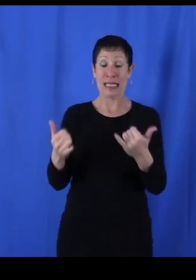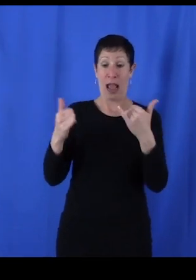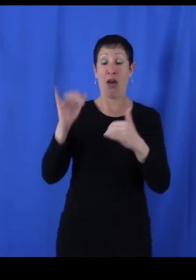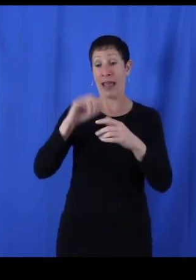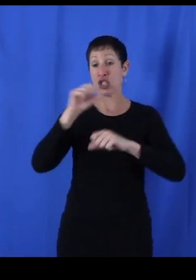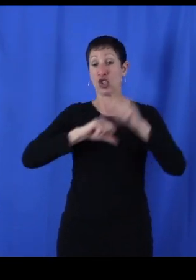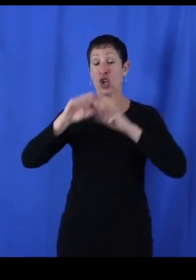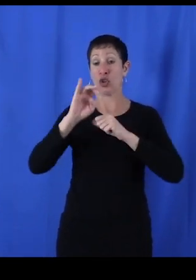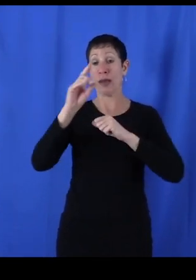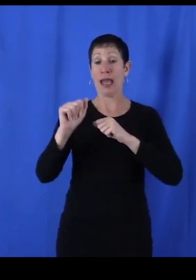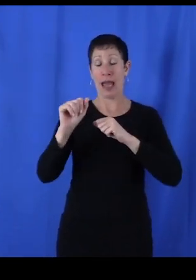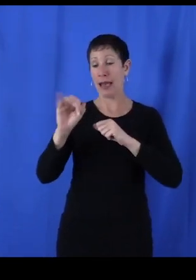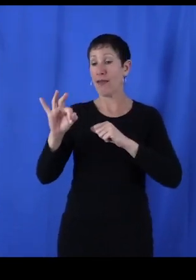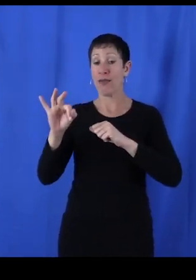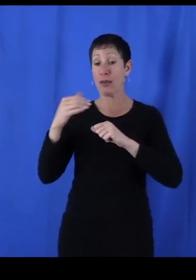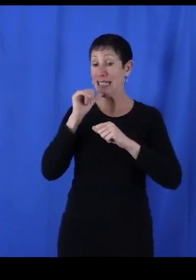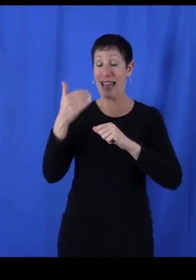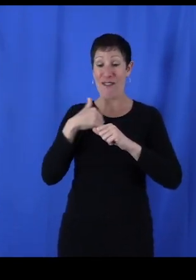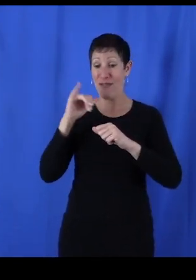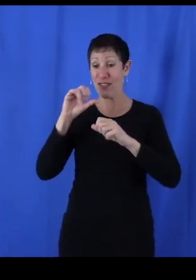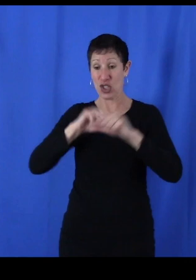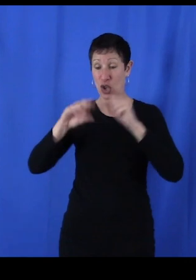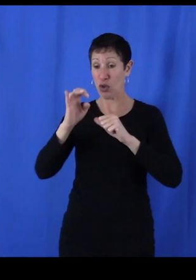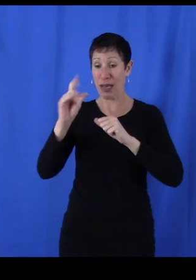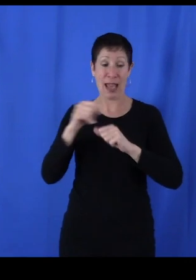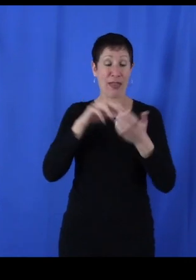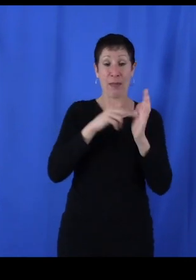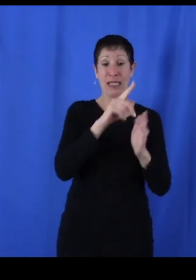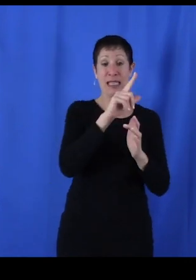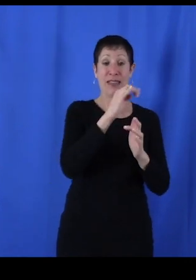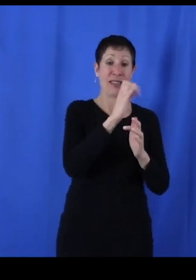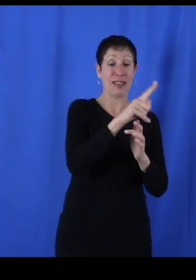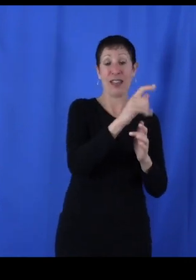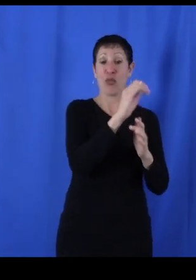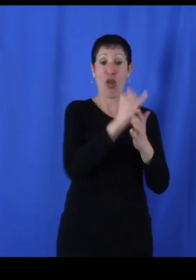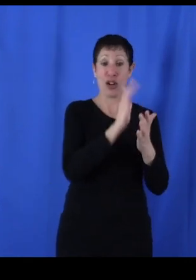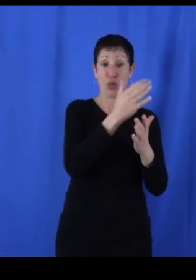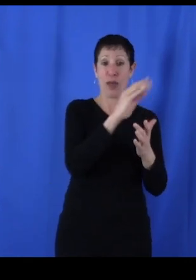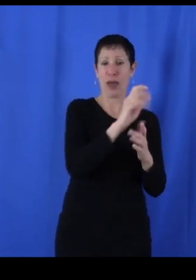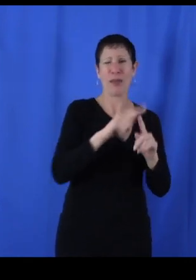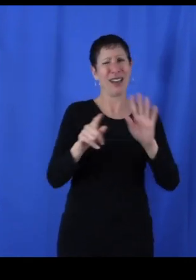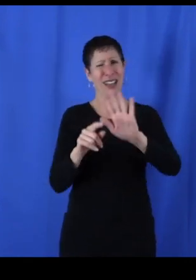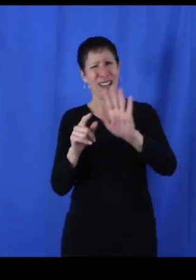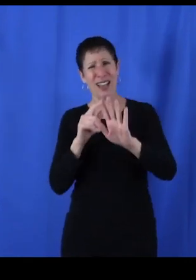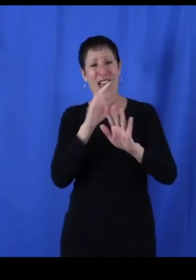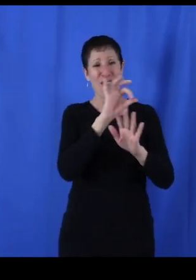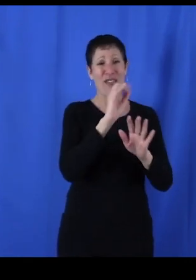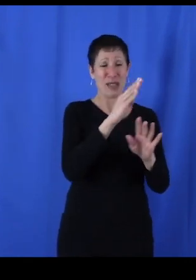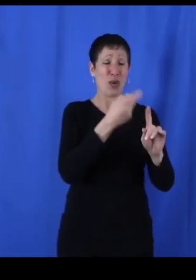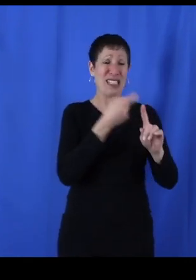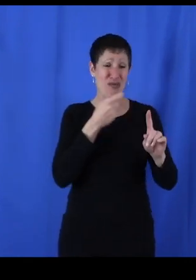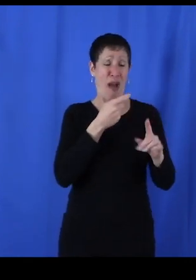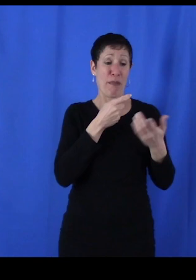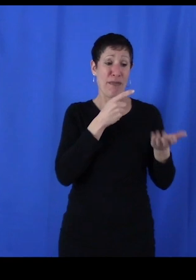social media, then the liberal arts would be okay. And then me saying, excuse me, but Facebook came out of the liberal arts. Like literally the print